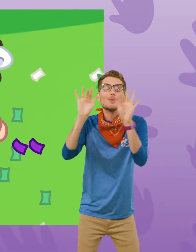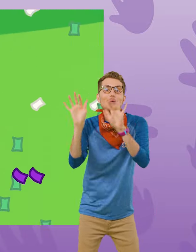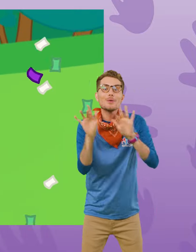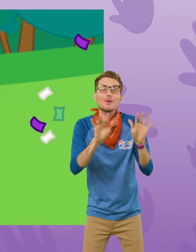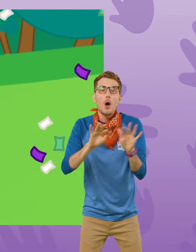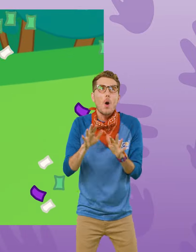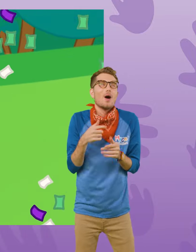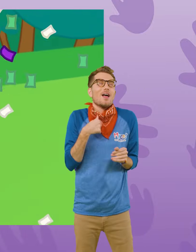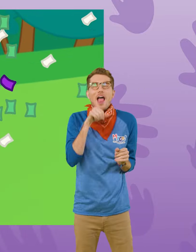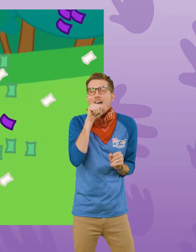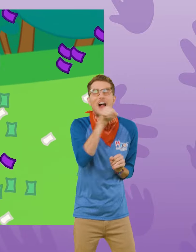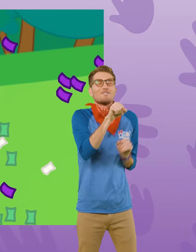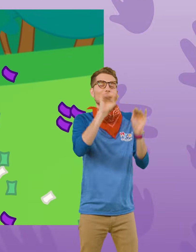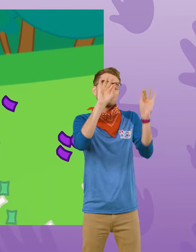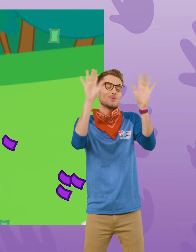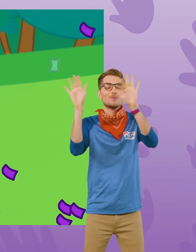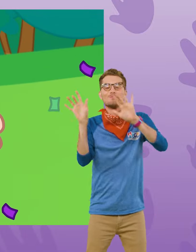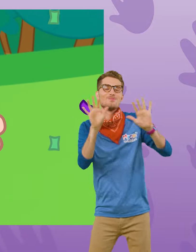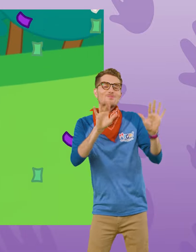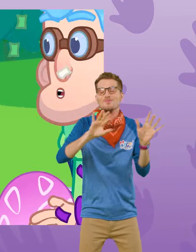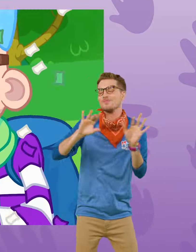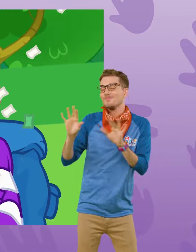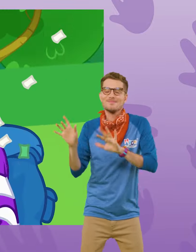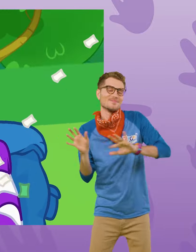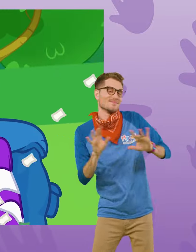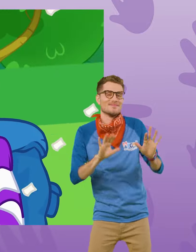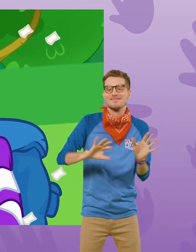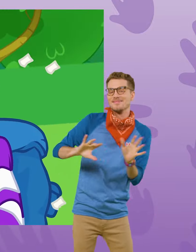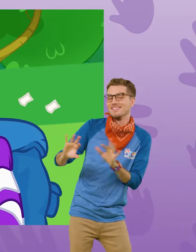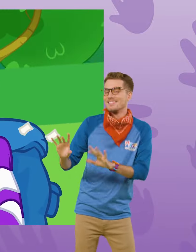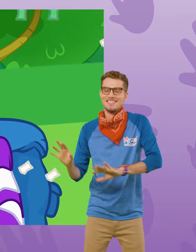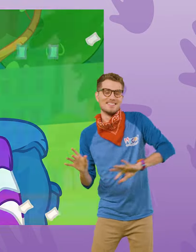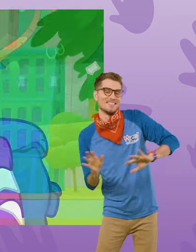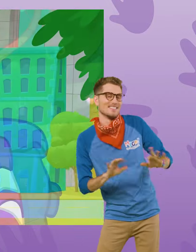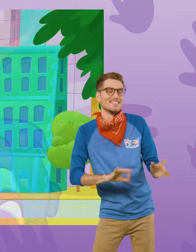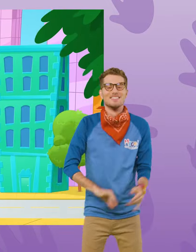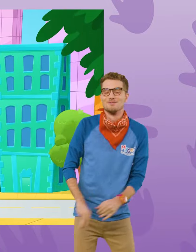I love confetti.